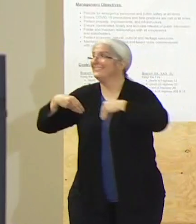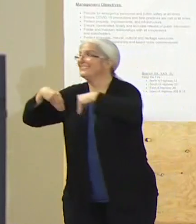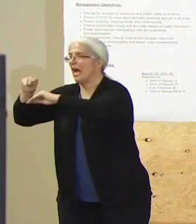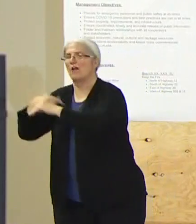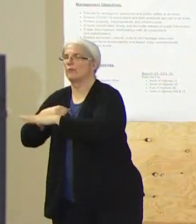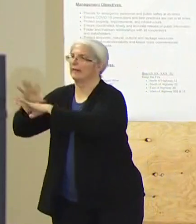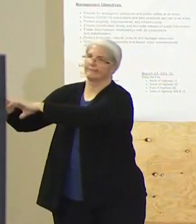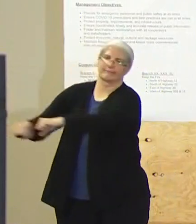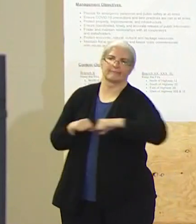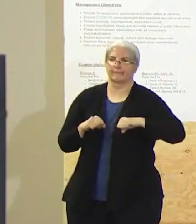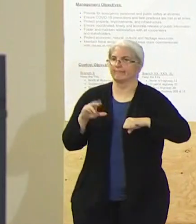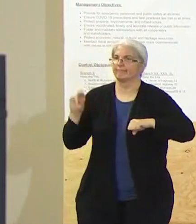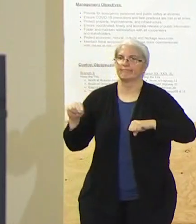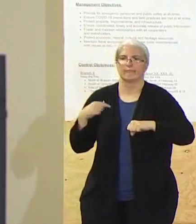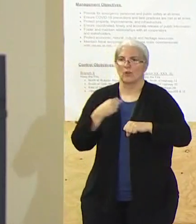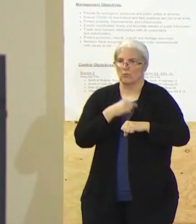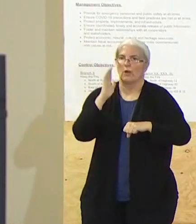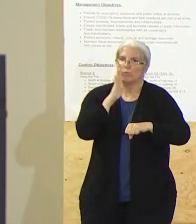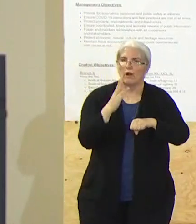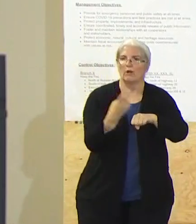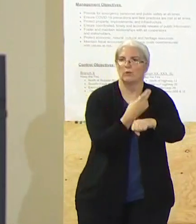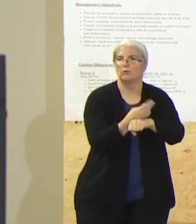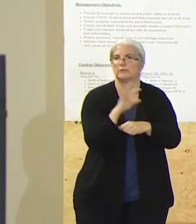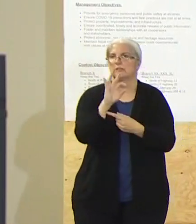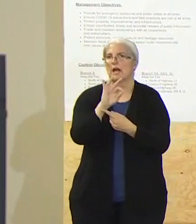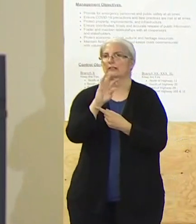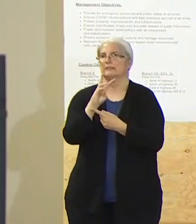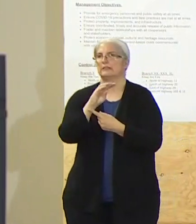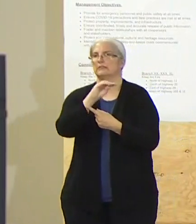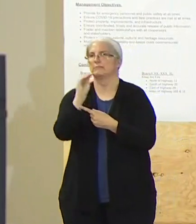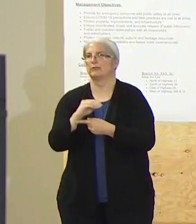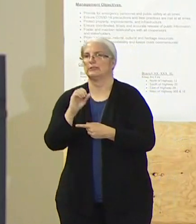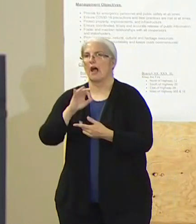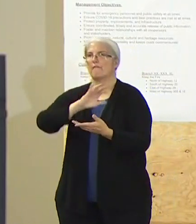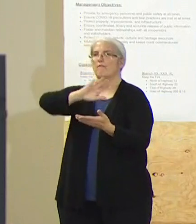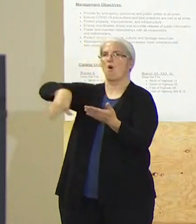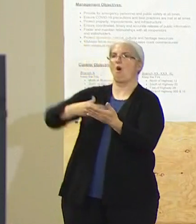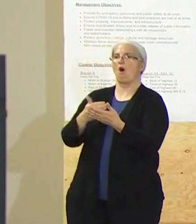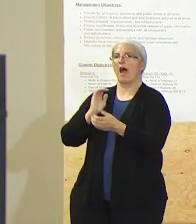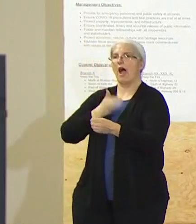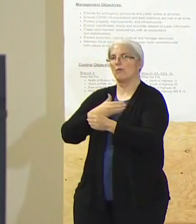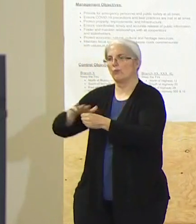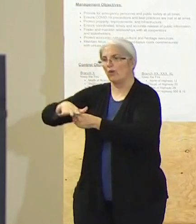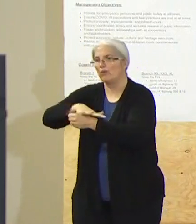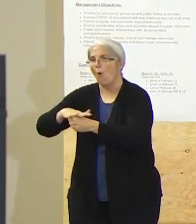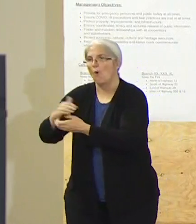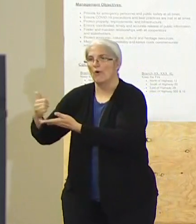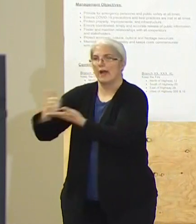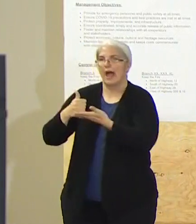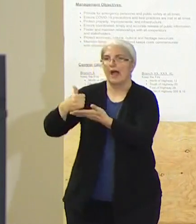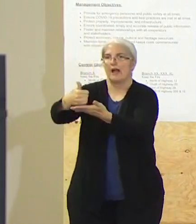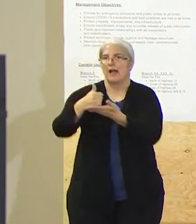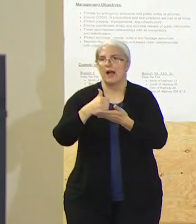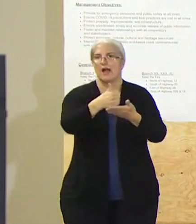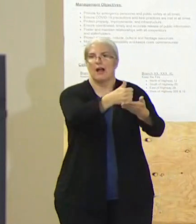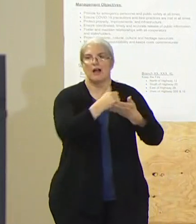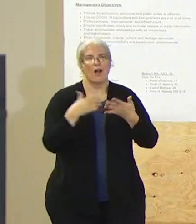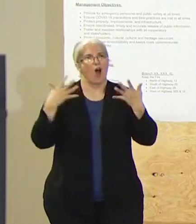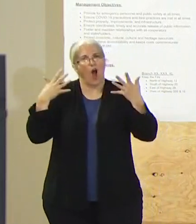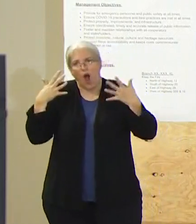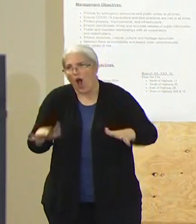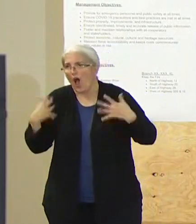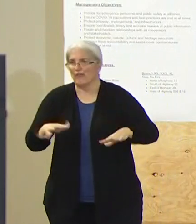We're at 96% of all of our local mutual aid already being actualized and